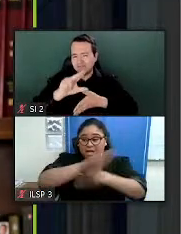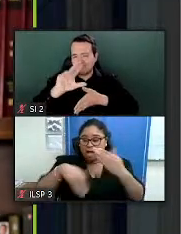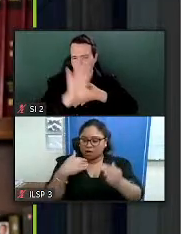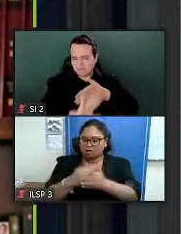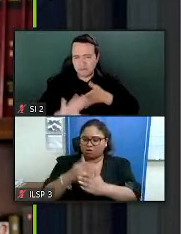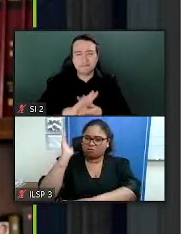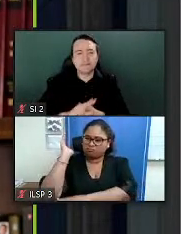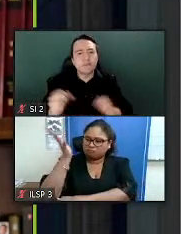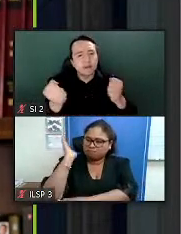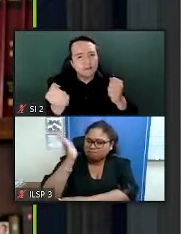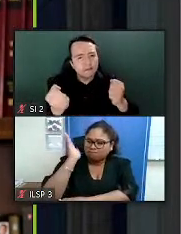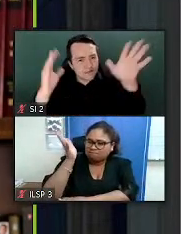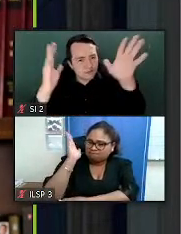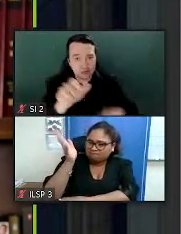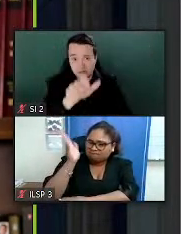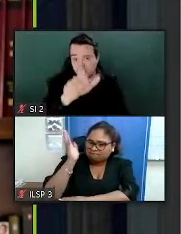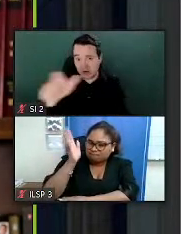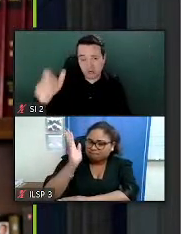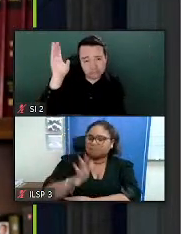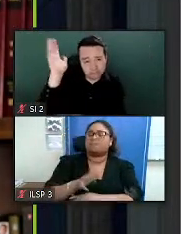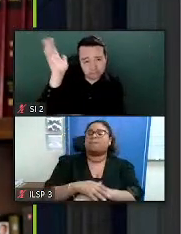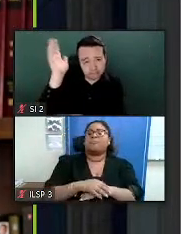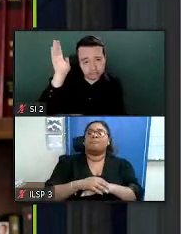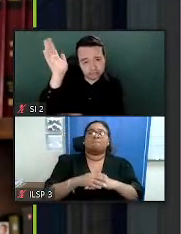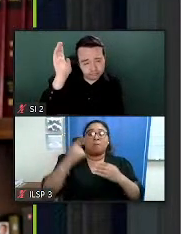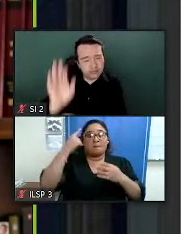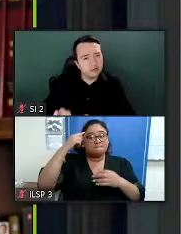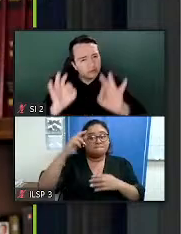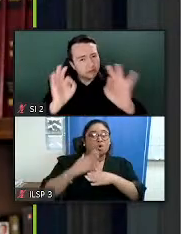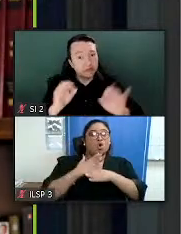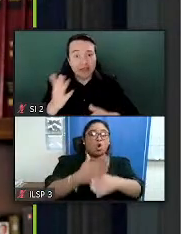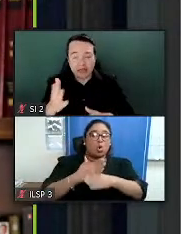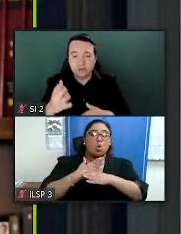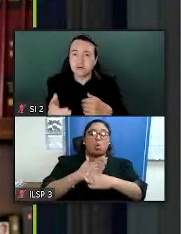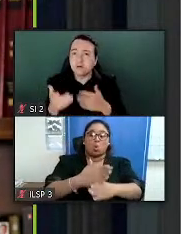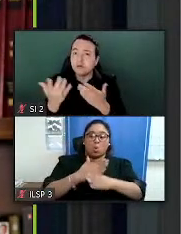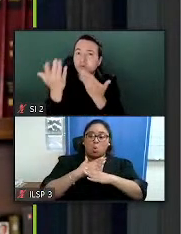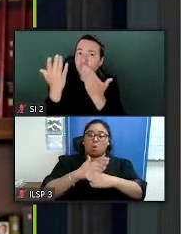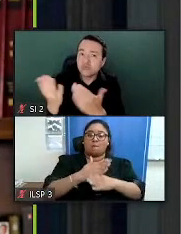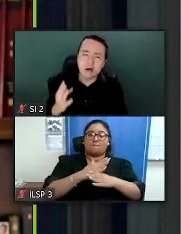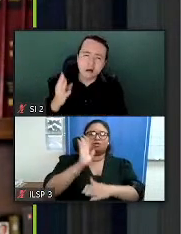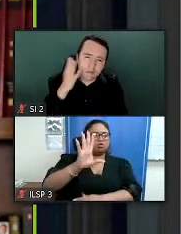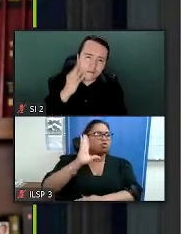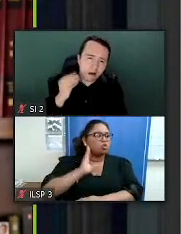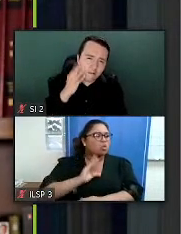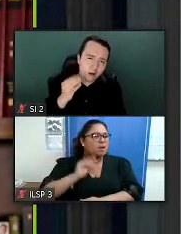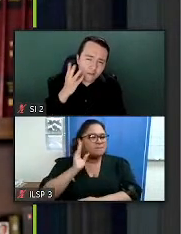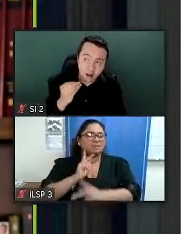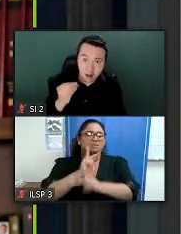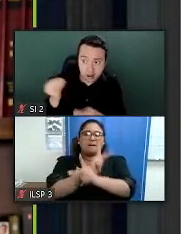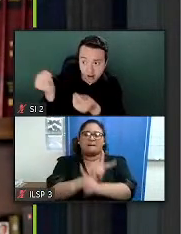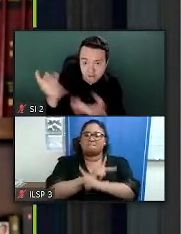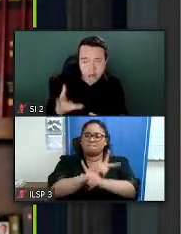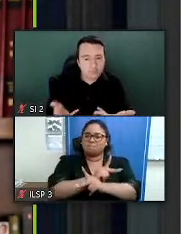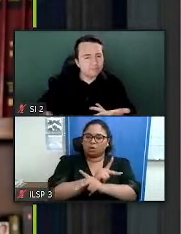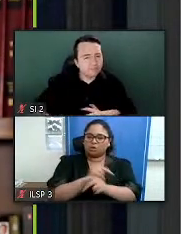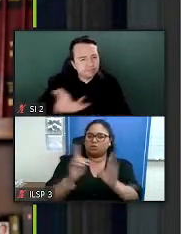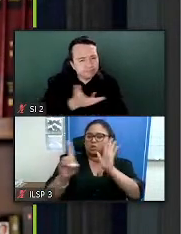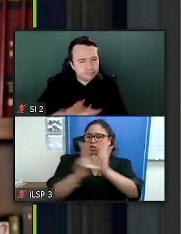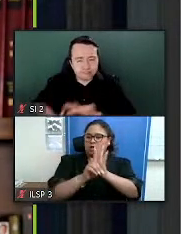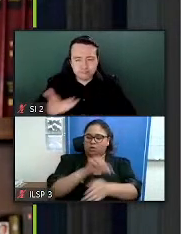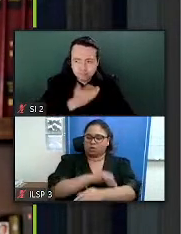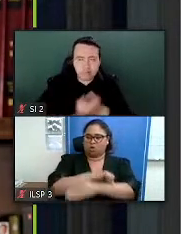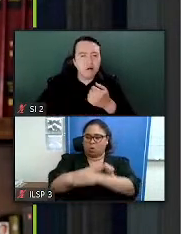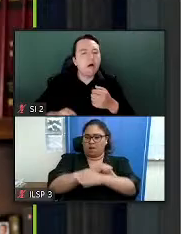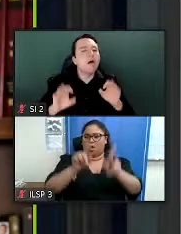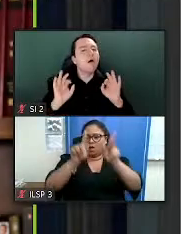accounting and congratulations to each of the presenters for their valuable contributions and for sharing their expertise in the promotion and protection of human